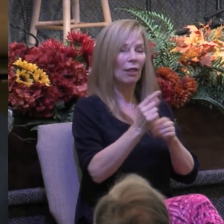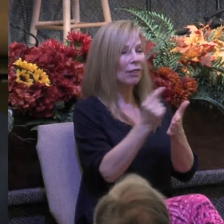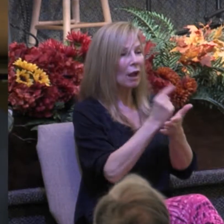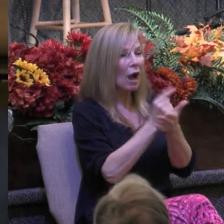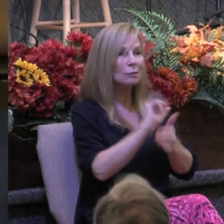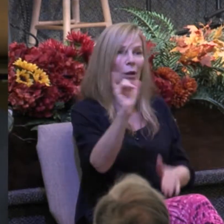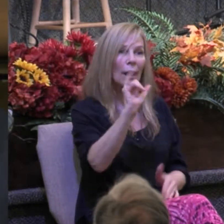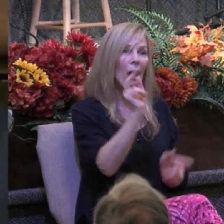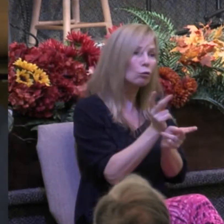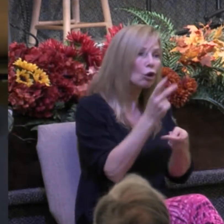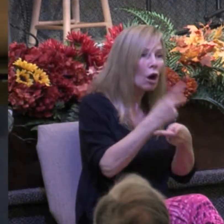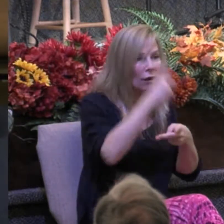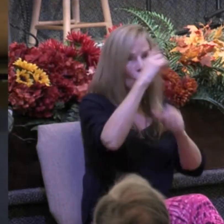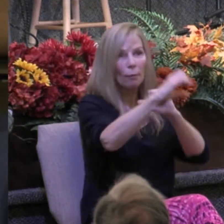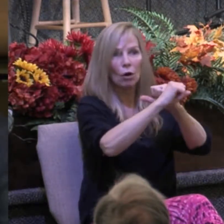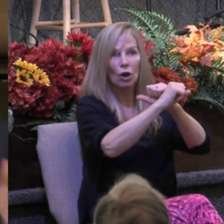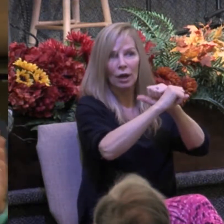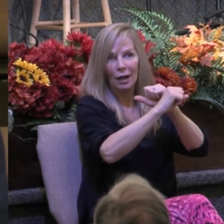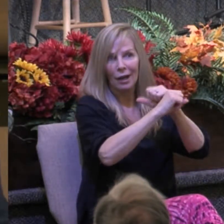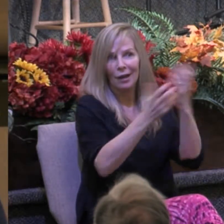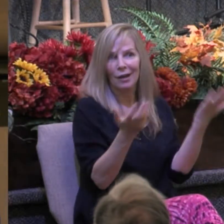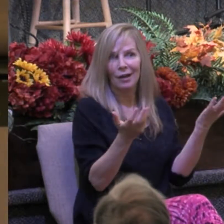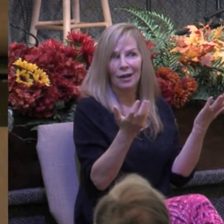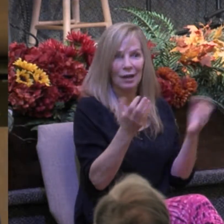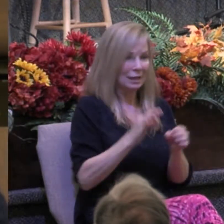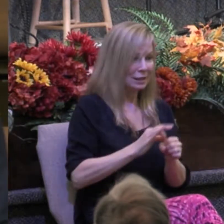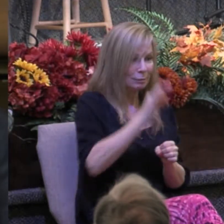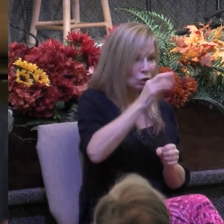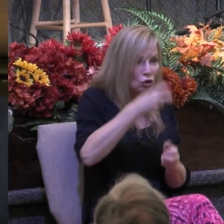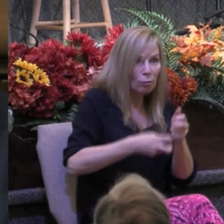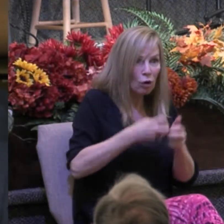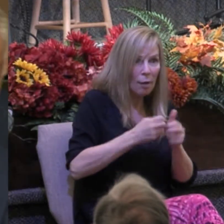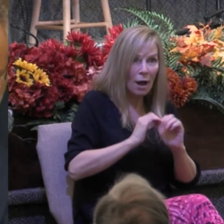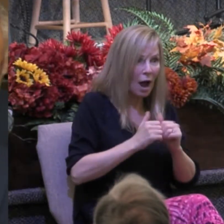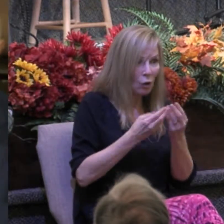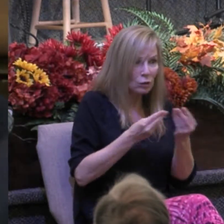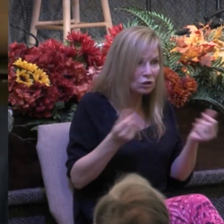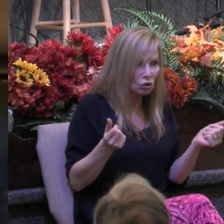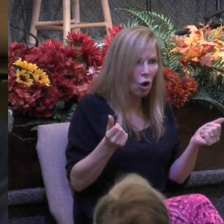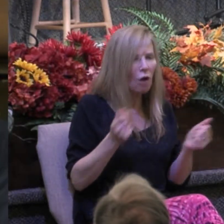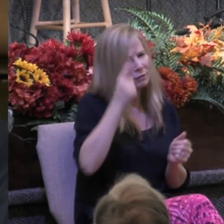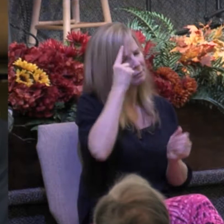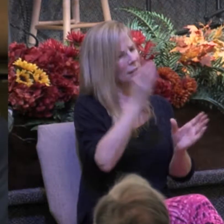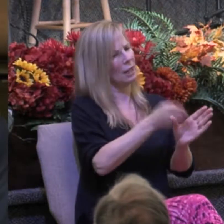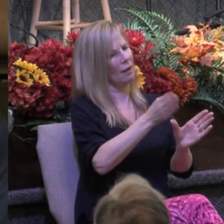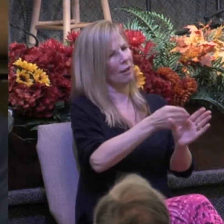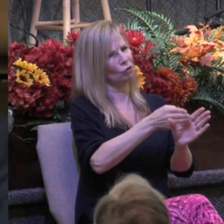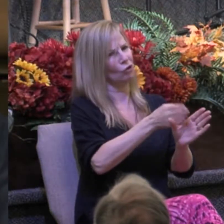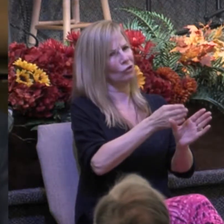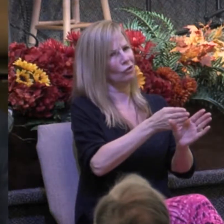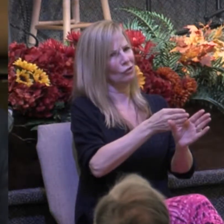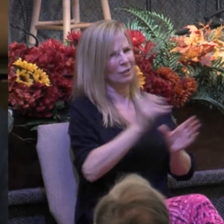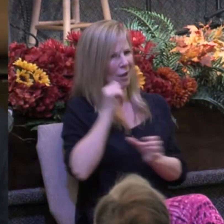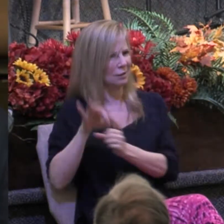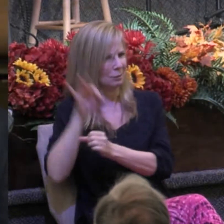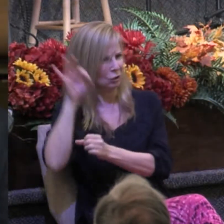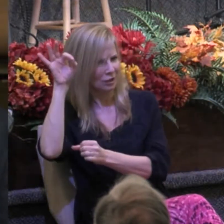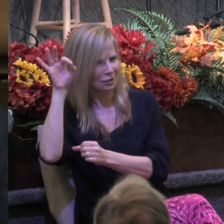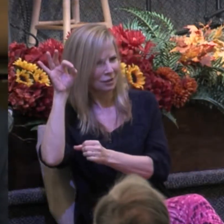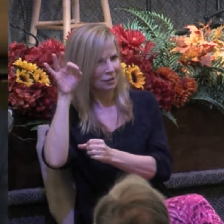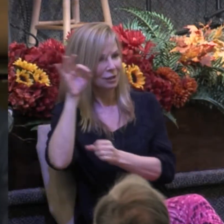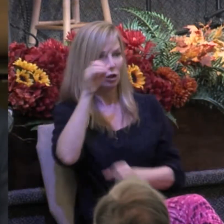marketing. Spiritual problems are dealt with by psychological means. In short, man-centered